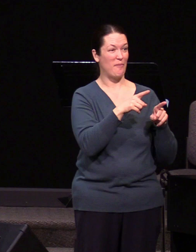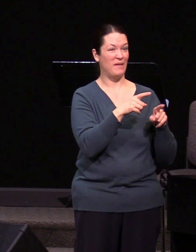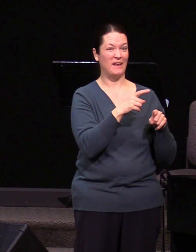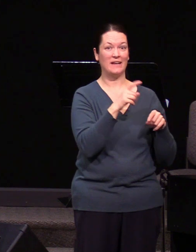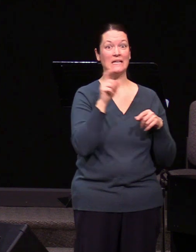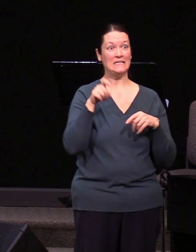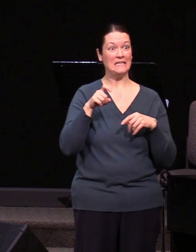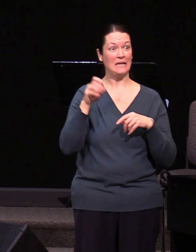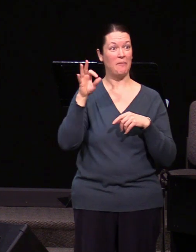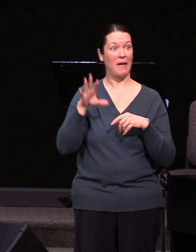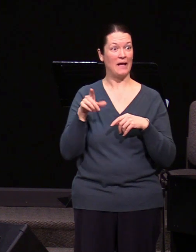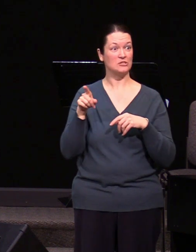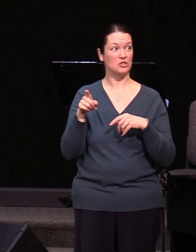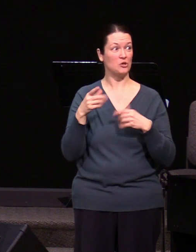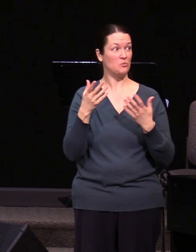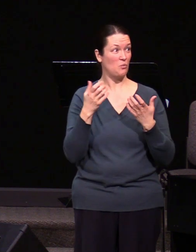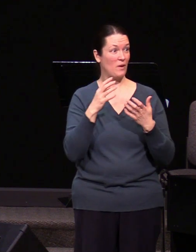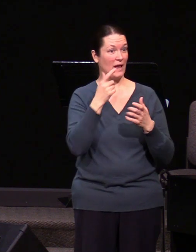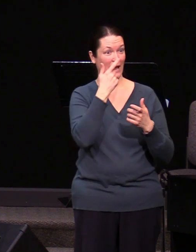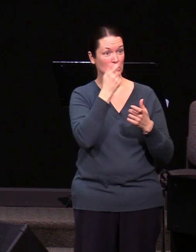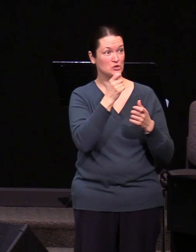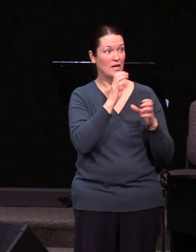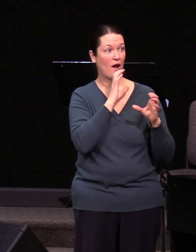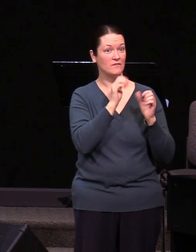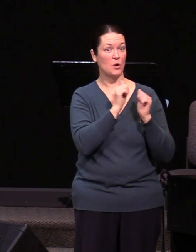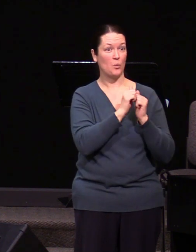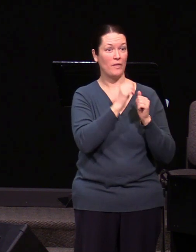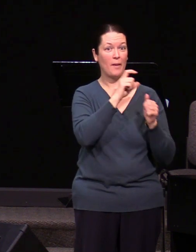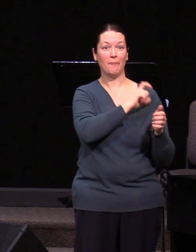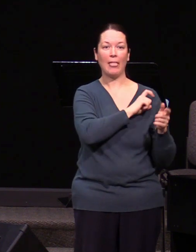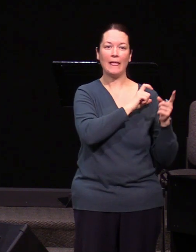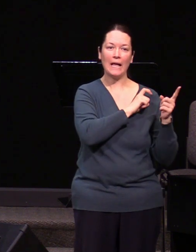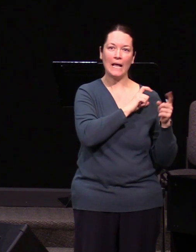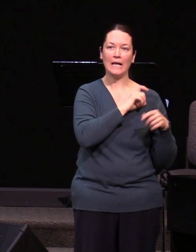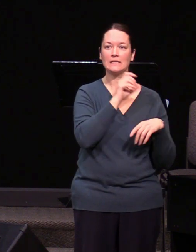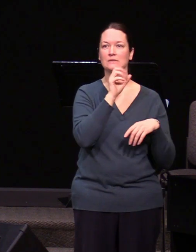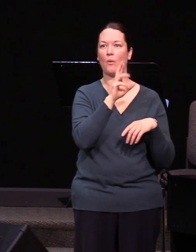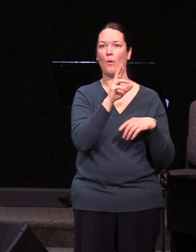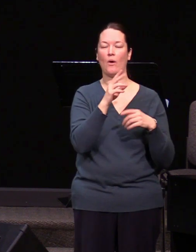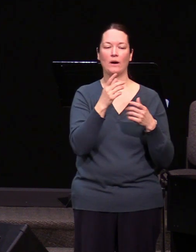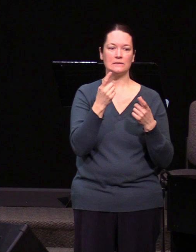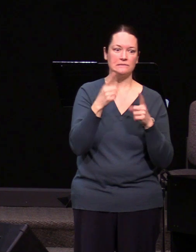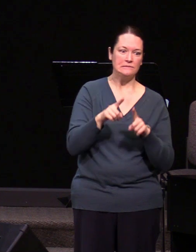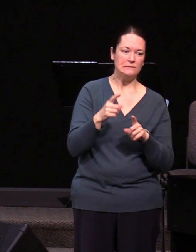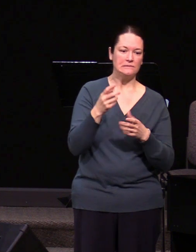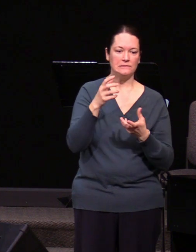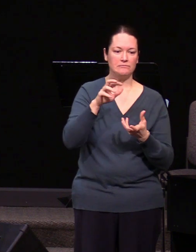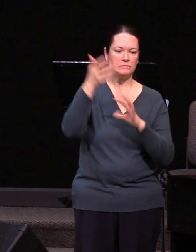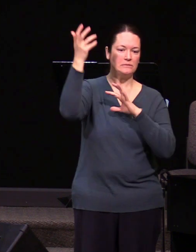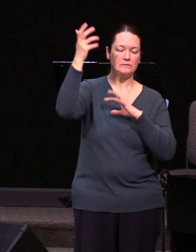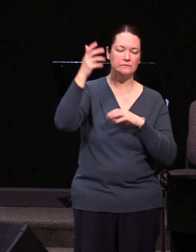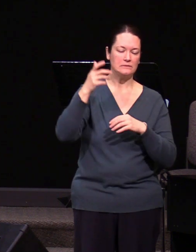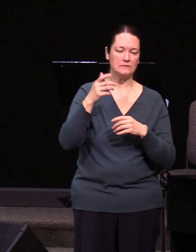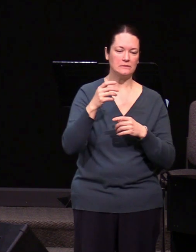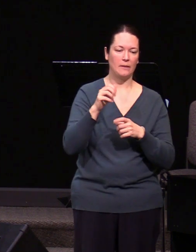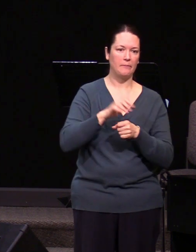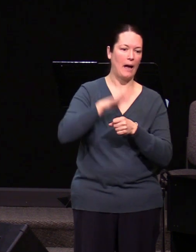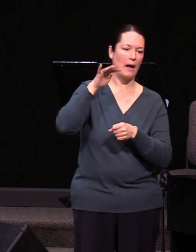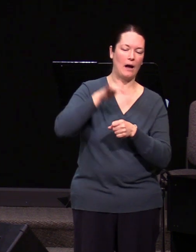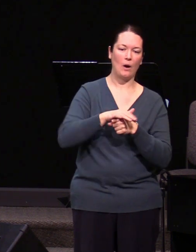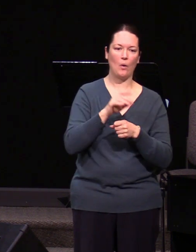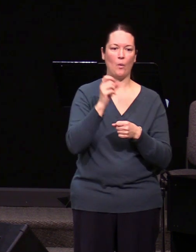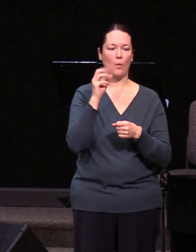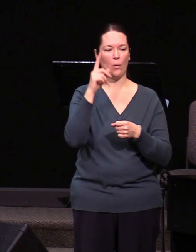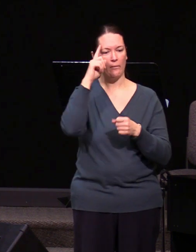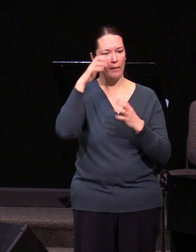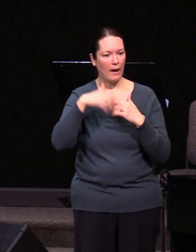required a pastor to have an interesting conversation with police or an episode or somebody having a psychotic